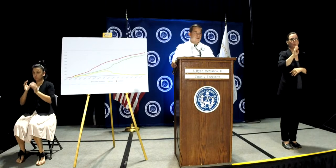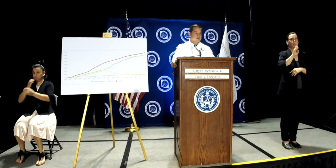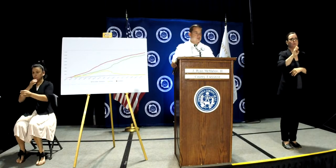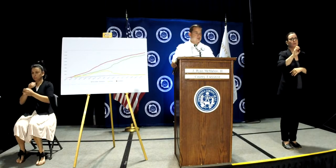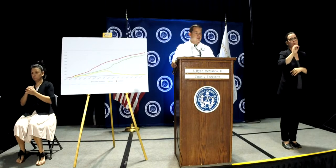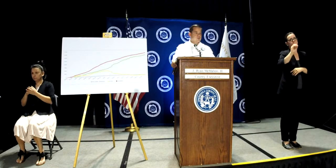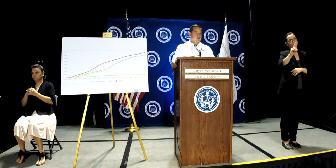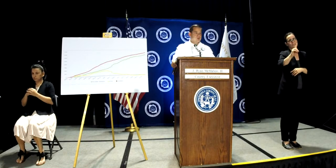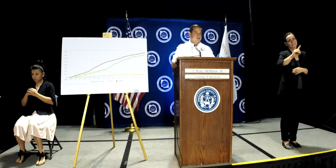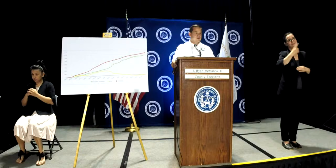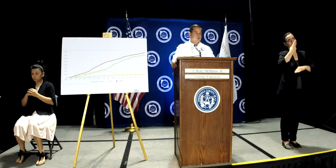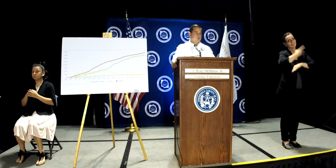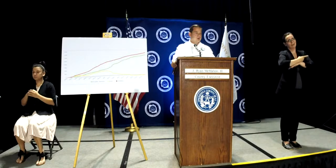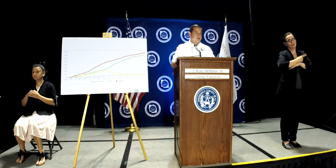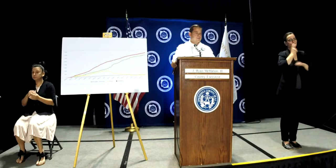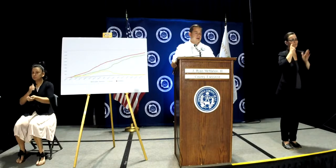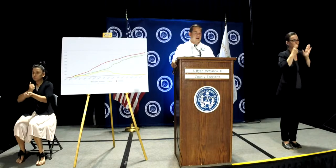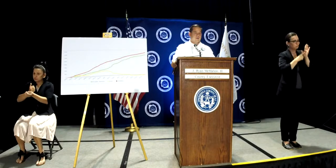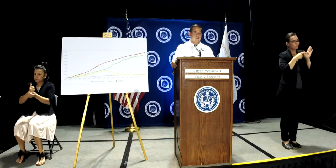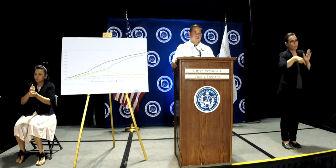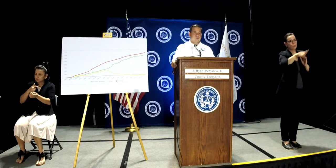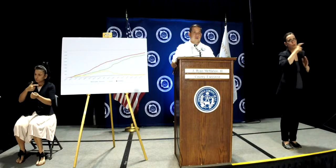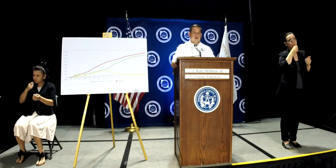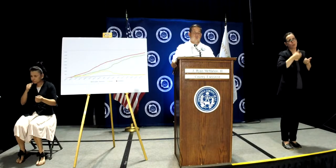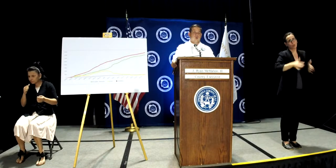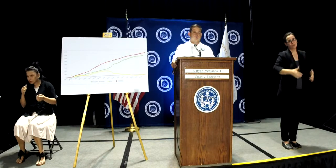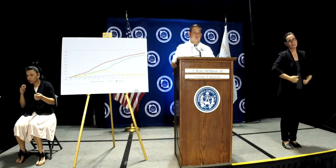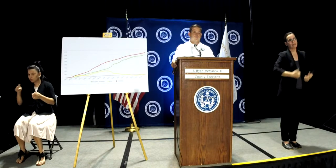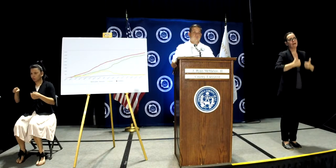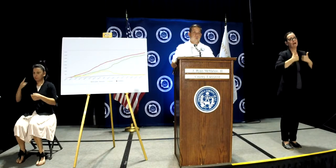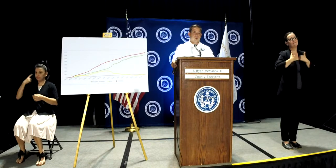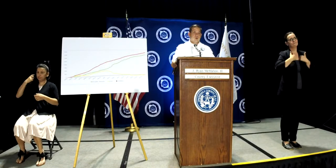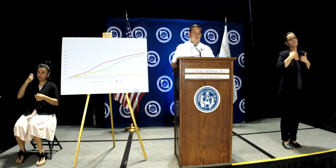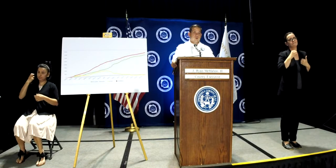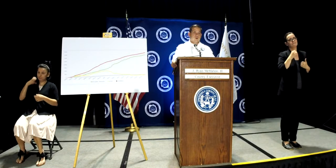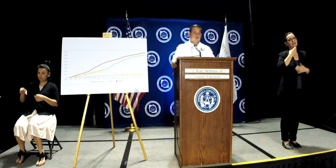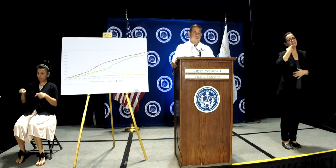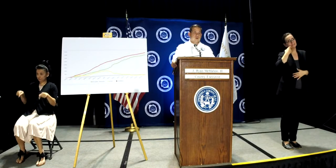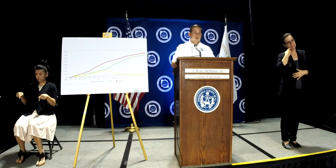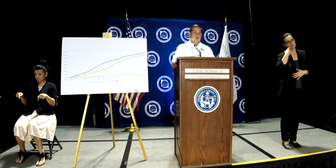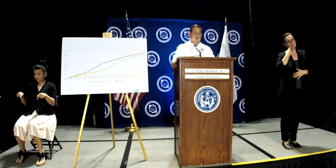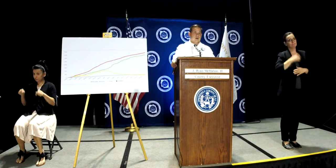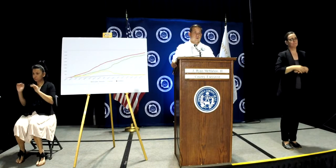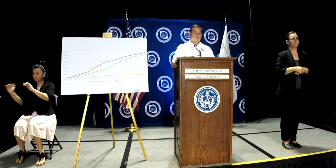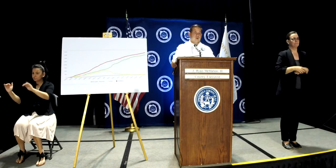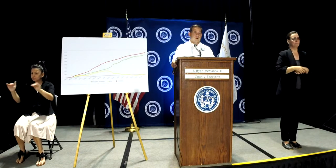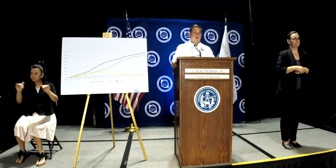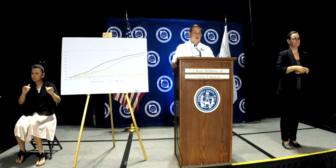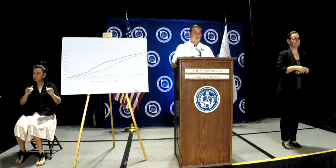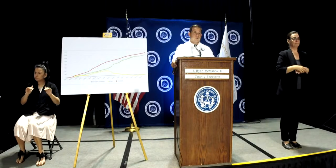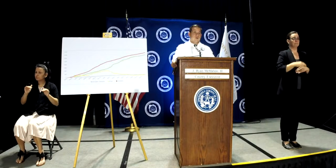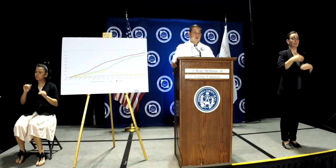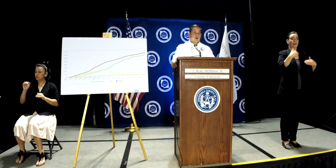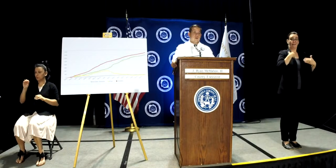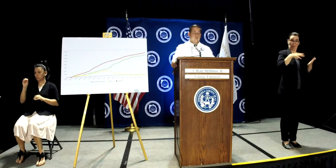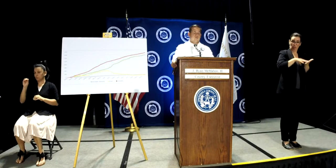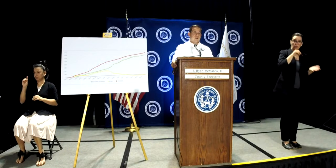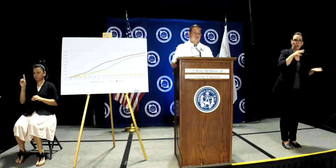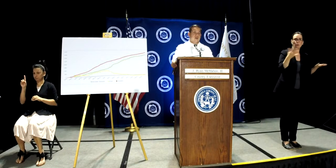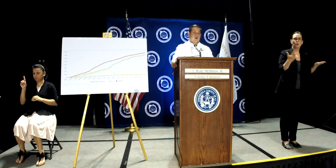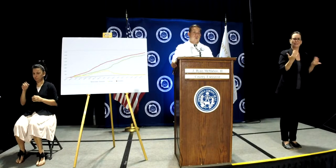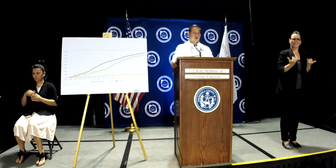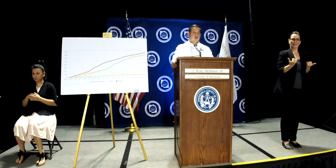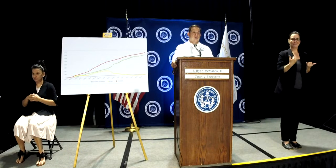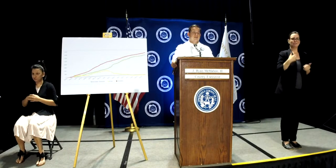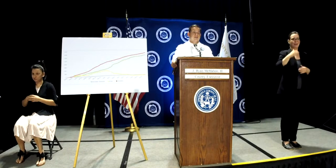The addiction in the community isn't going away in a pandemic. It's just gotten worse. So certainly we've partnered with the